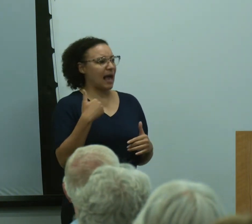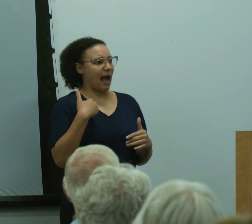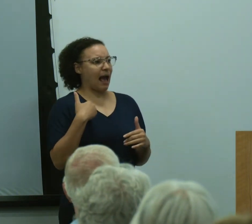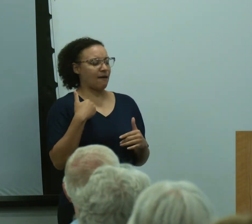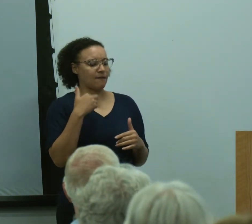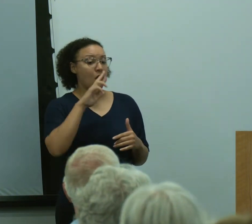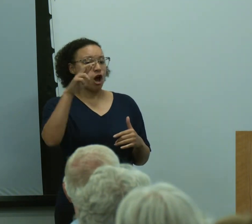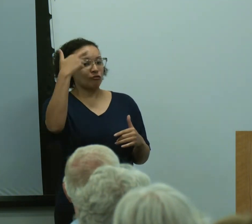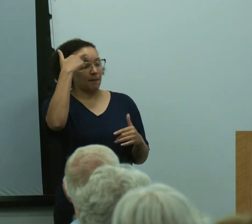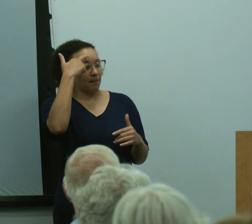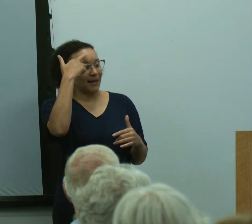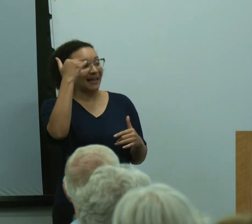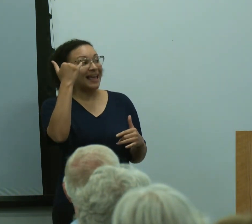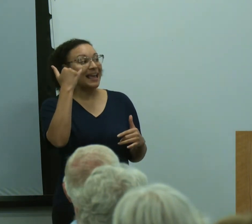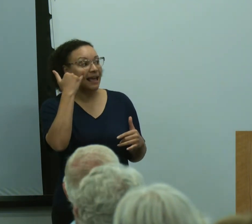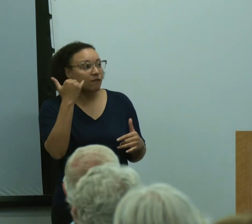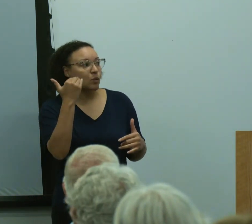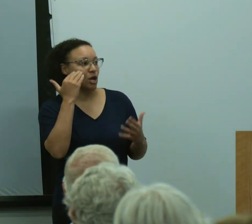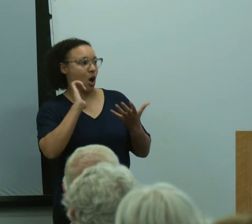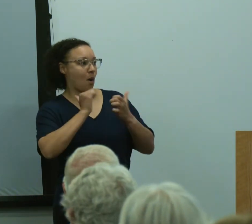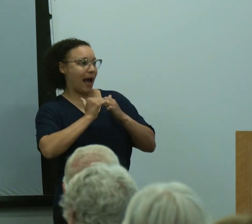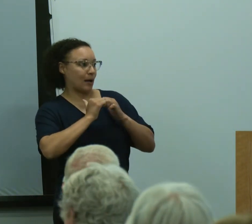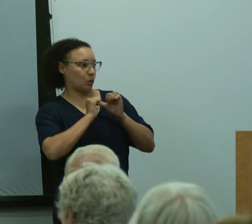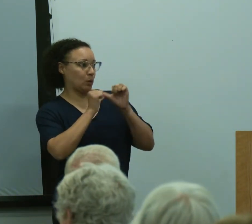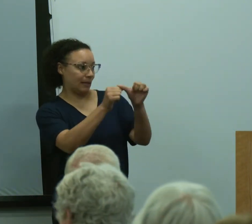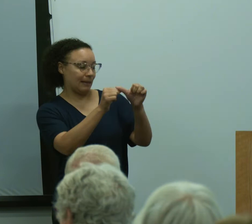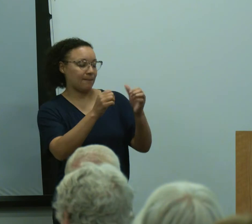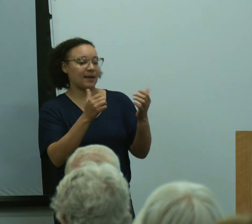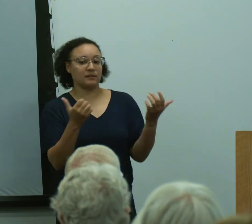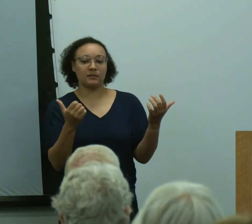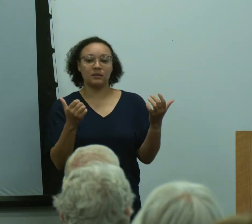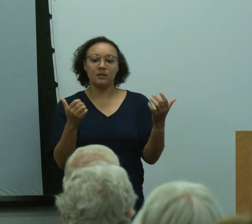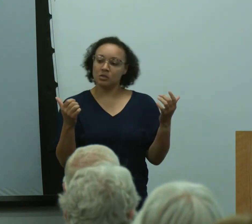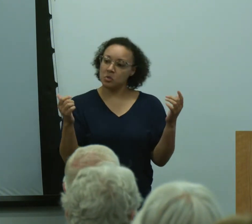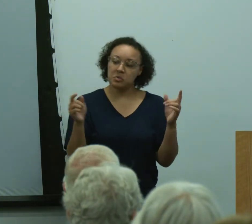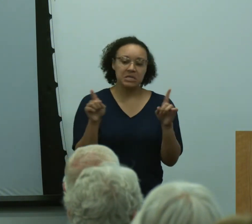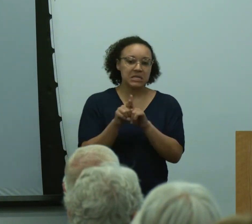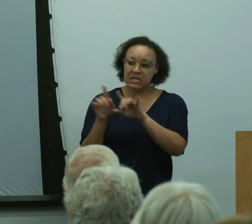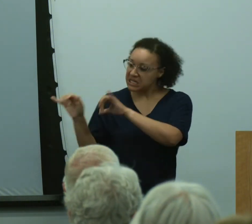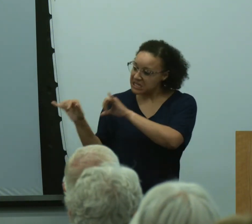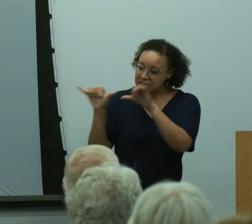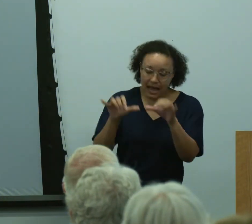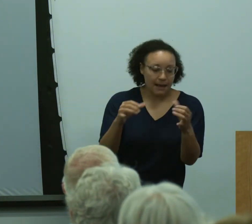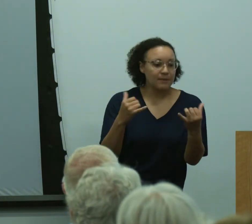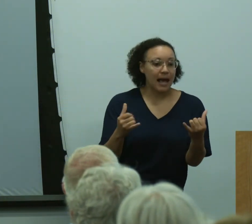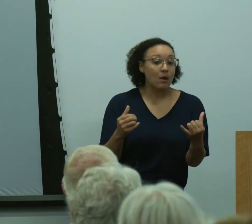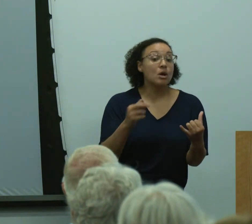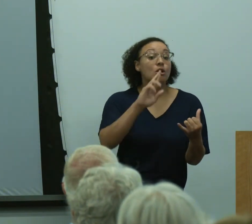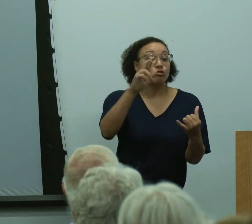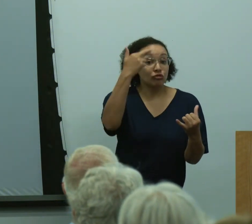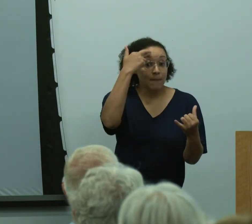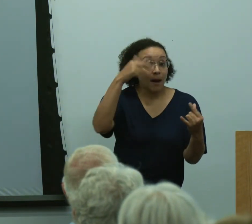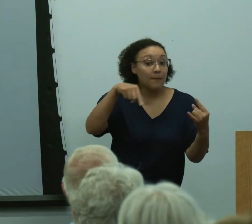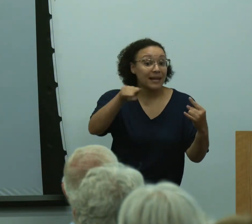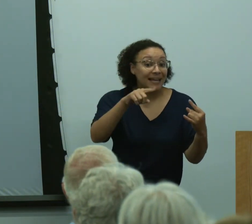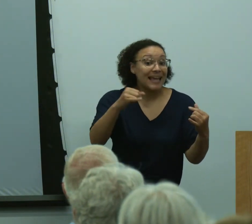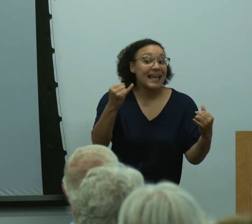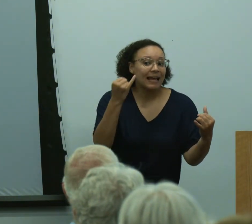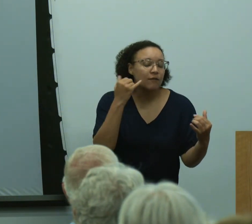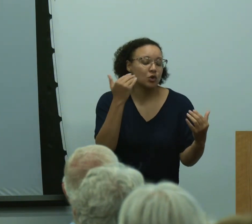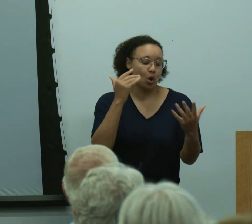know how to keep it. That's what we're faced with right now, a republic if we know how to keep it.